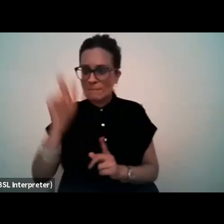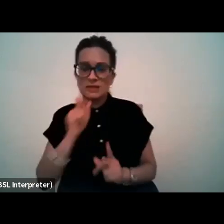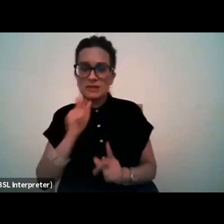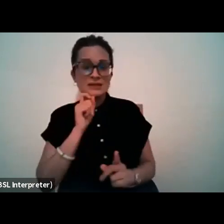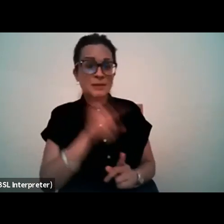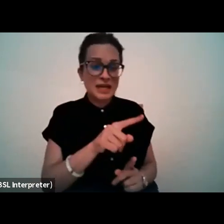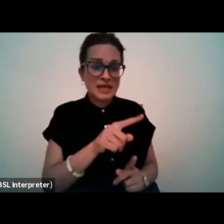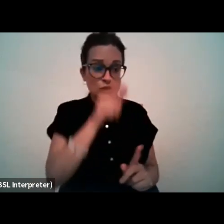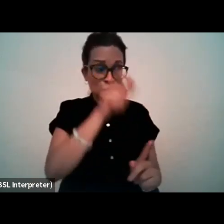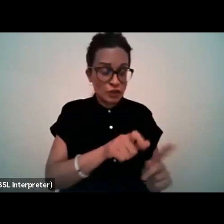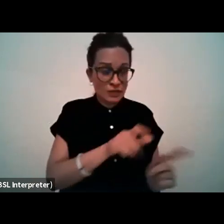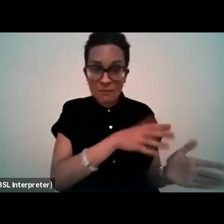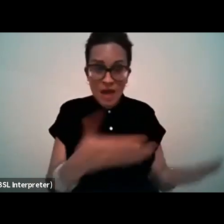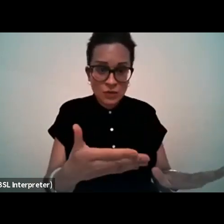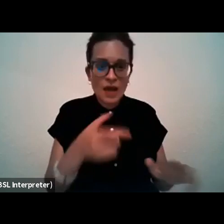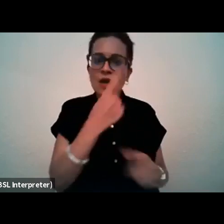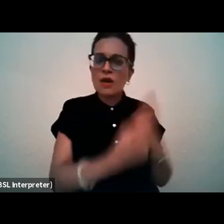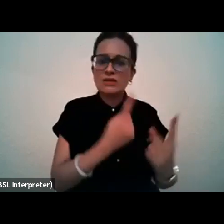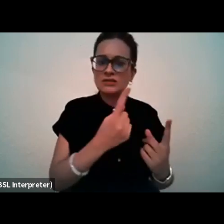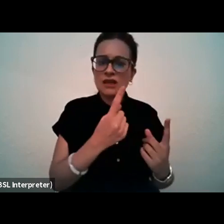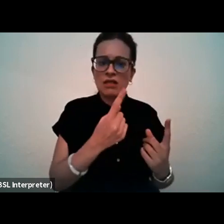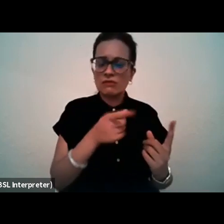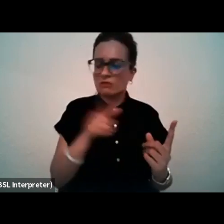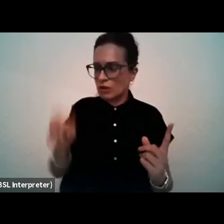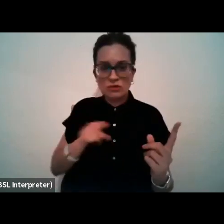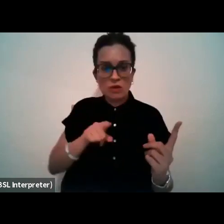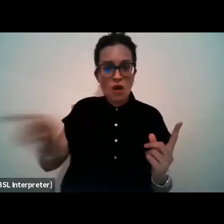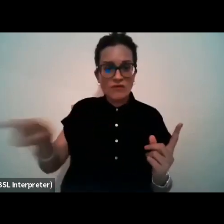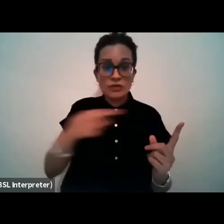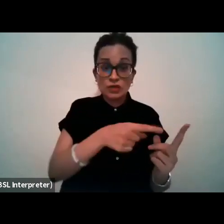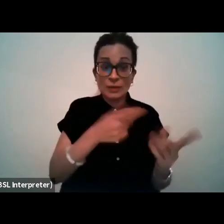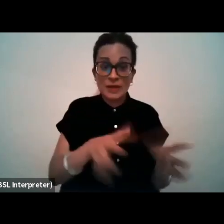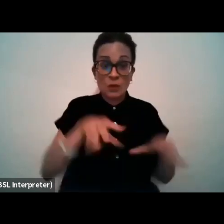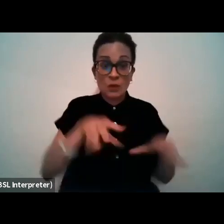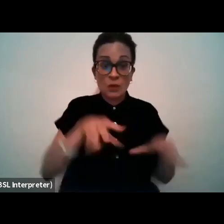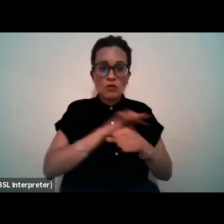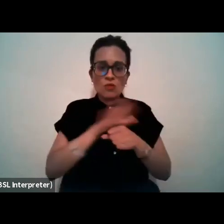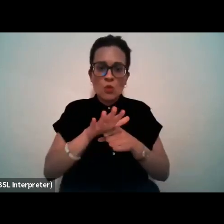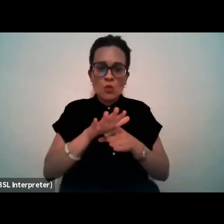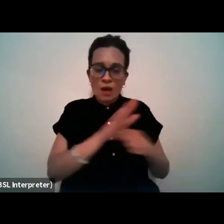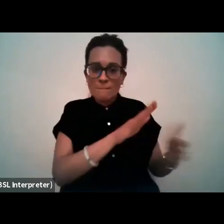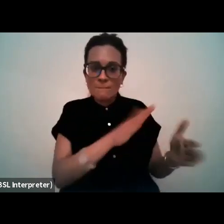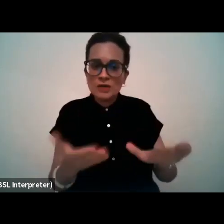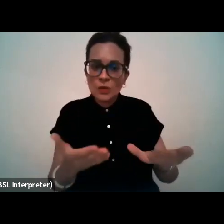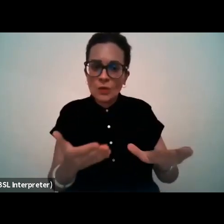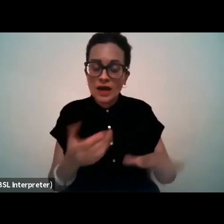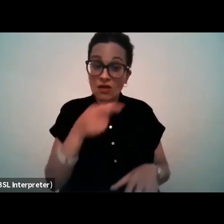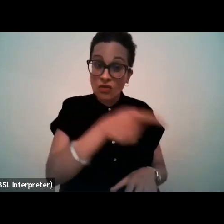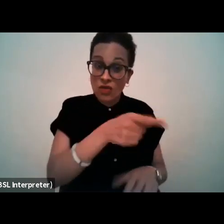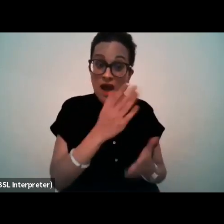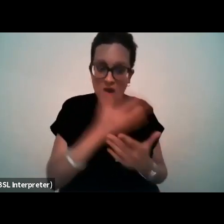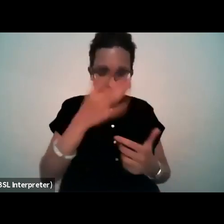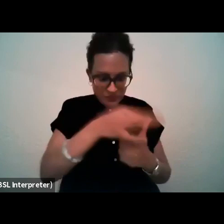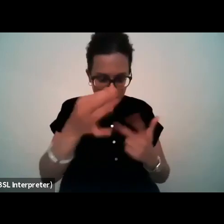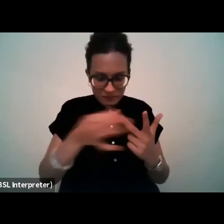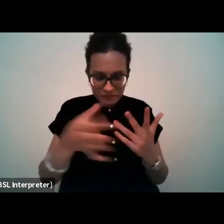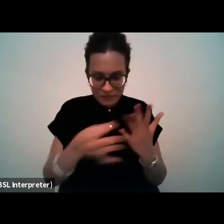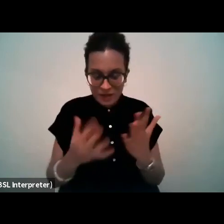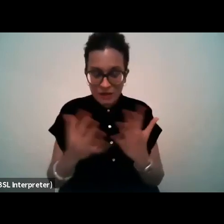work away from the general public and sadly died after contracting COVID-19, is a further illustration of why a